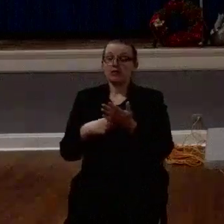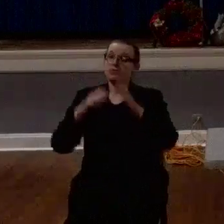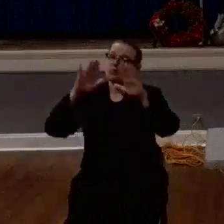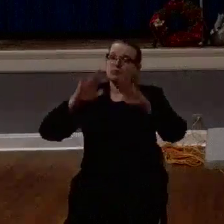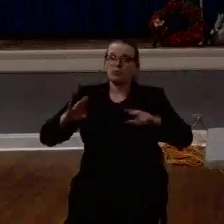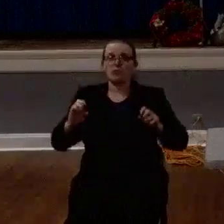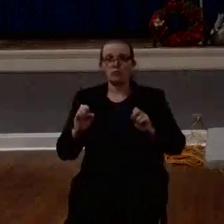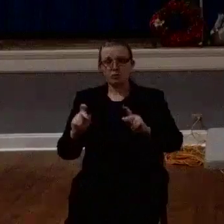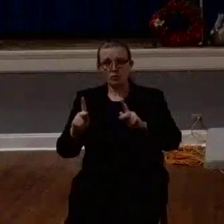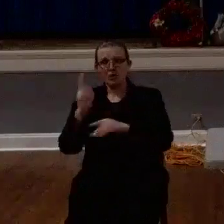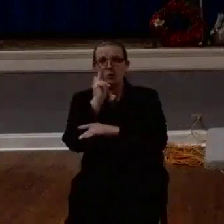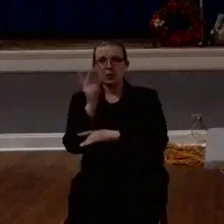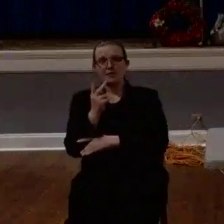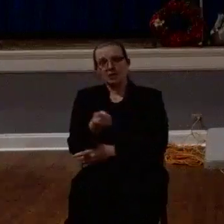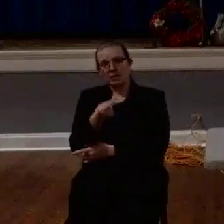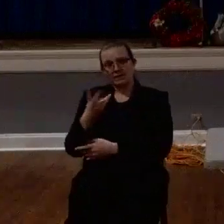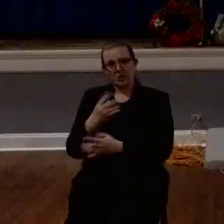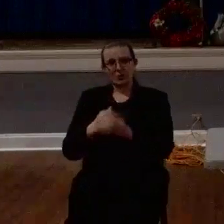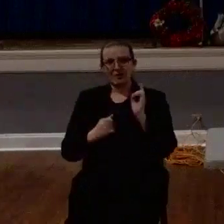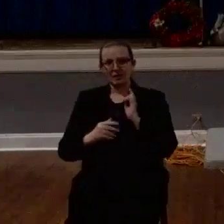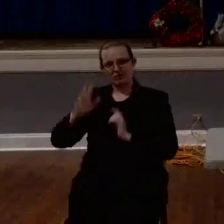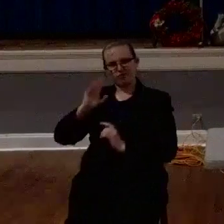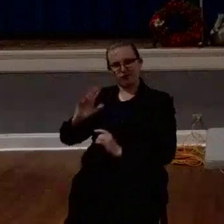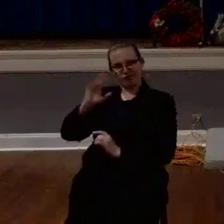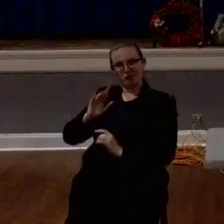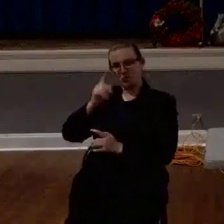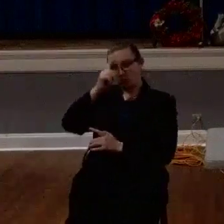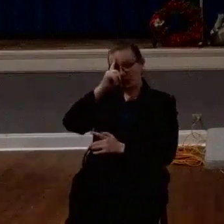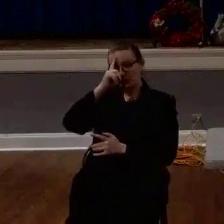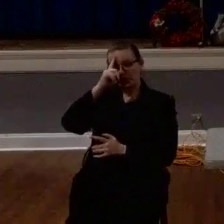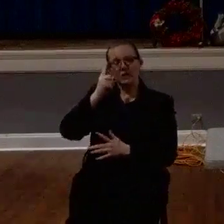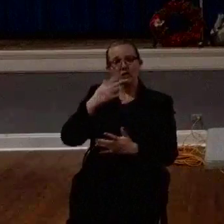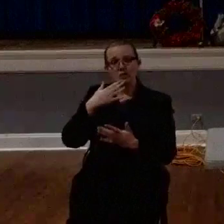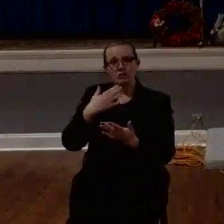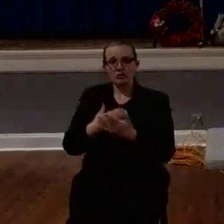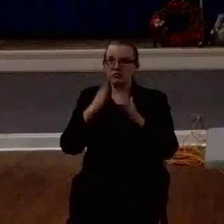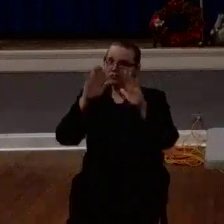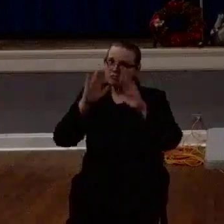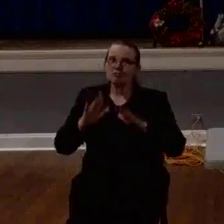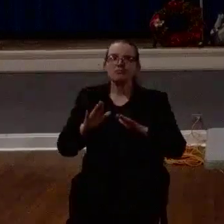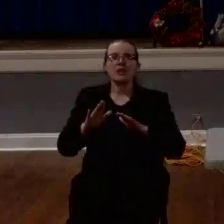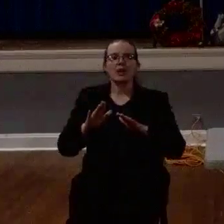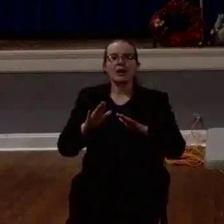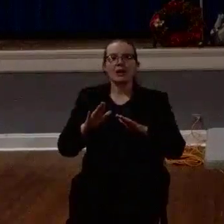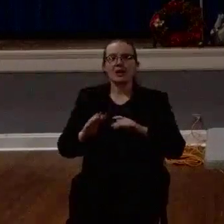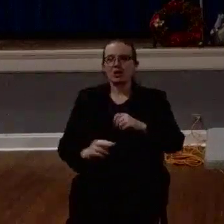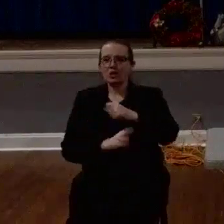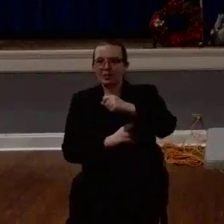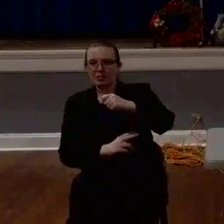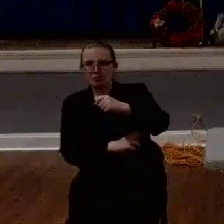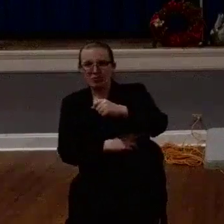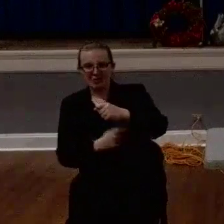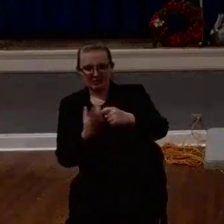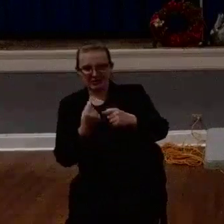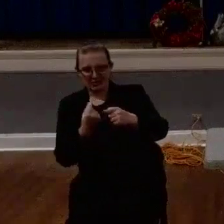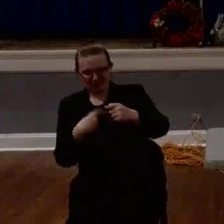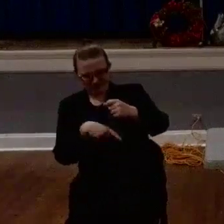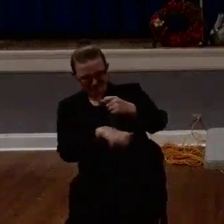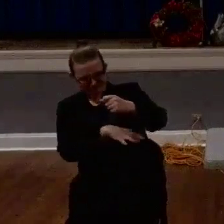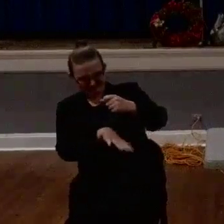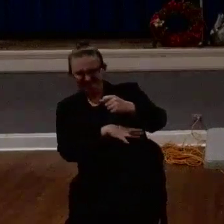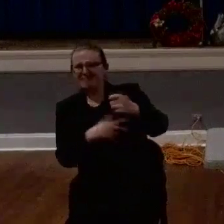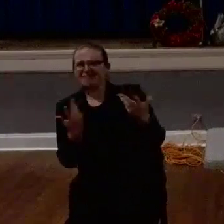opportunity. We've seen a couple of these actually a long time ago. We think it's a great, a lot of times you're left with bridges, and what do we do underneath the bridges? We